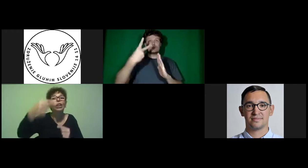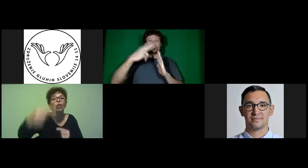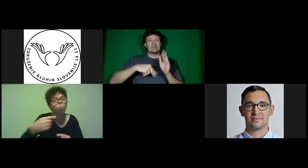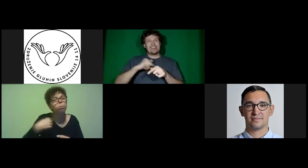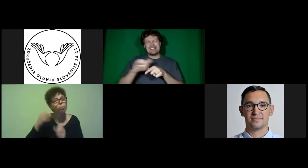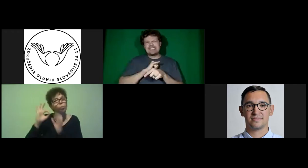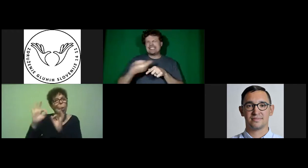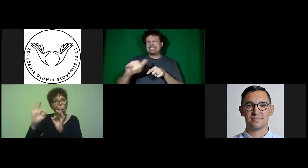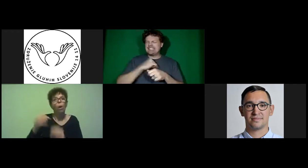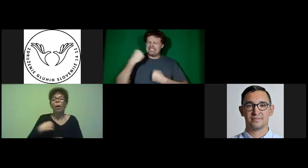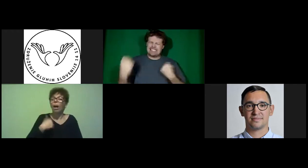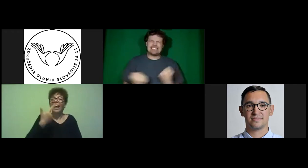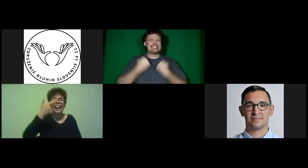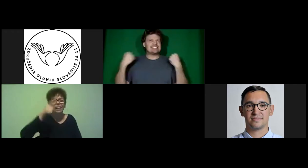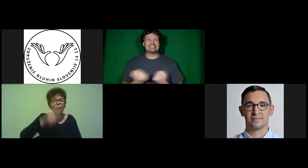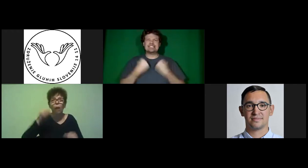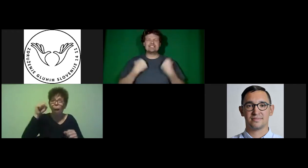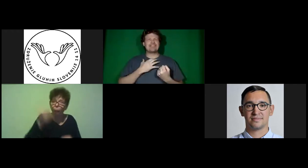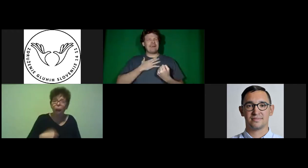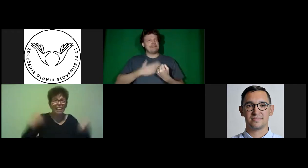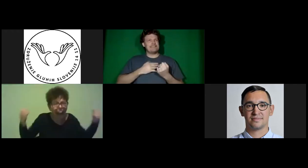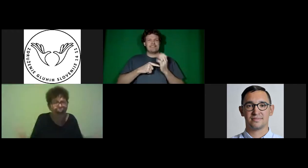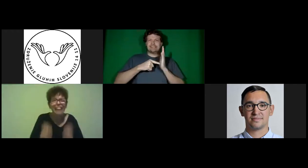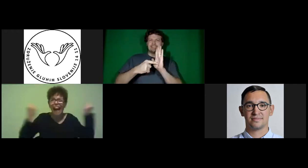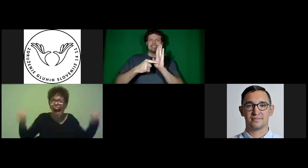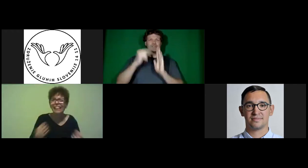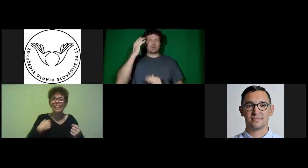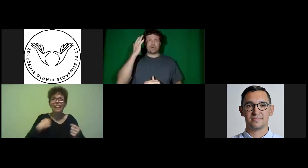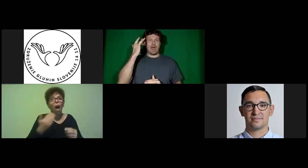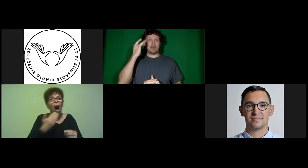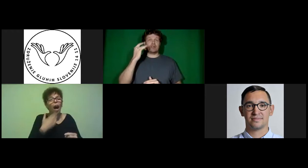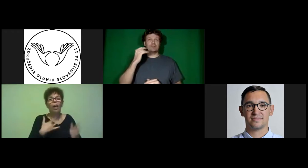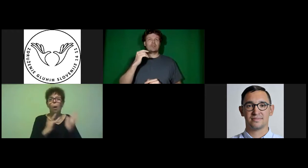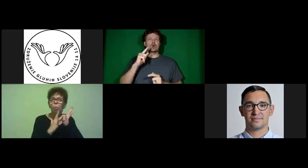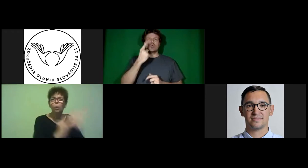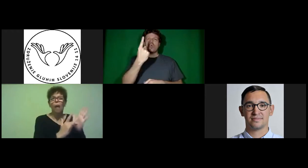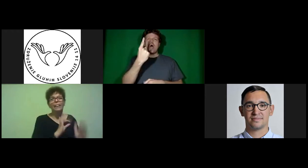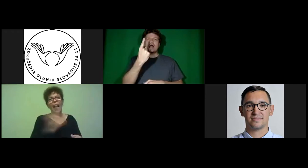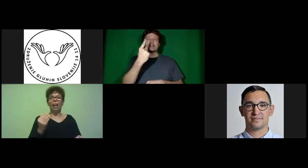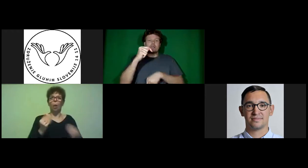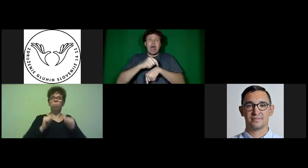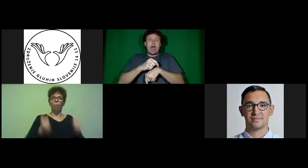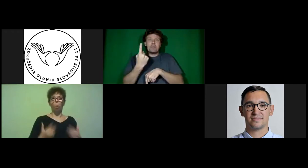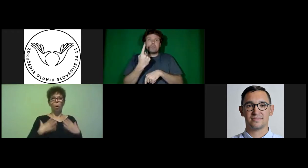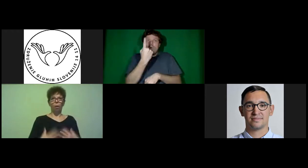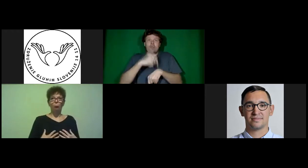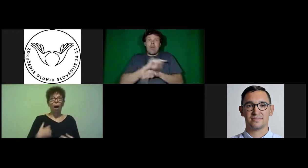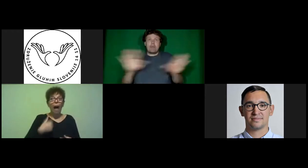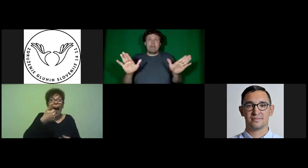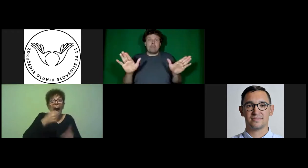So I asked him when it was. It was in 2 months. So I spent 2 months training. I wanted to really show what I